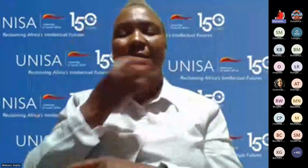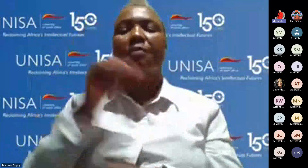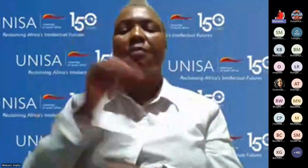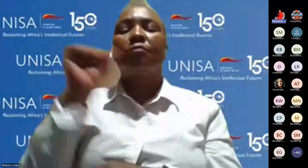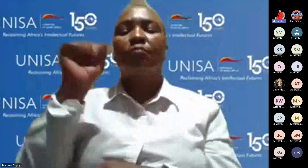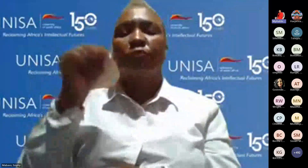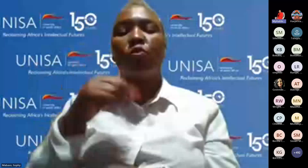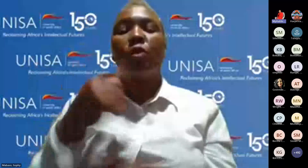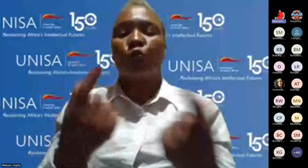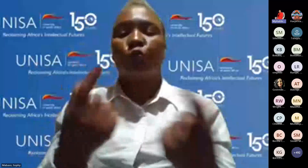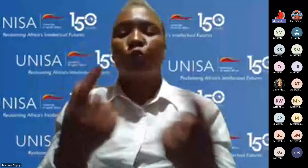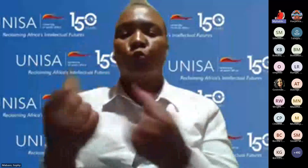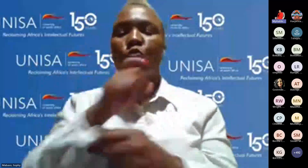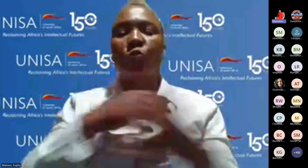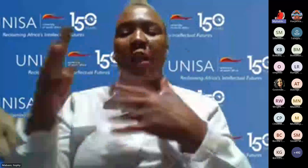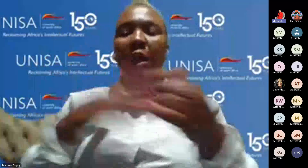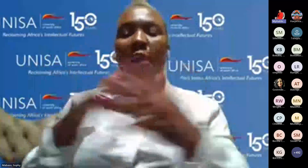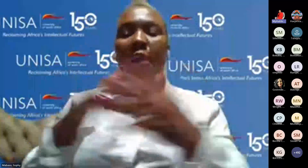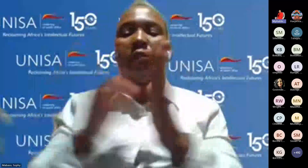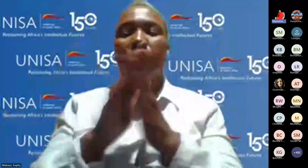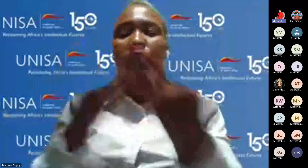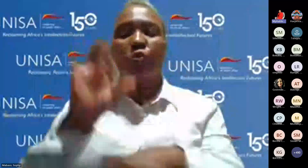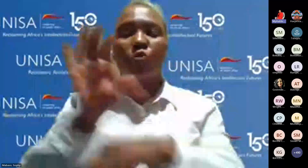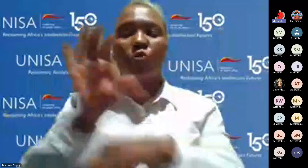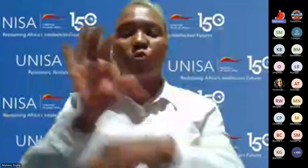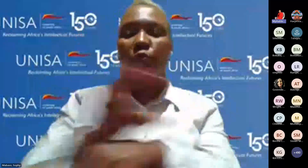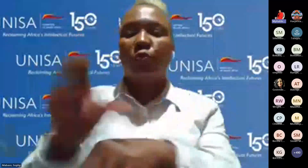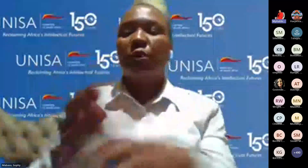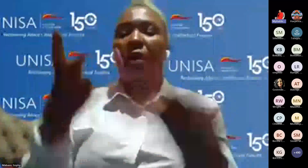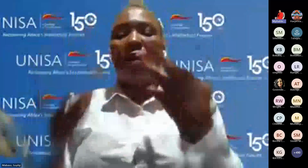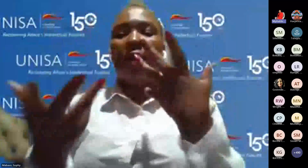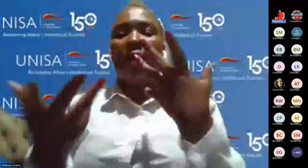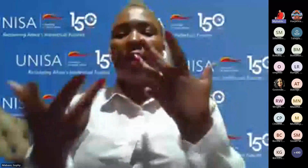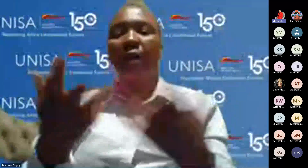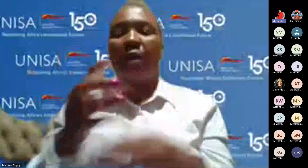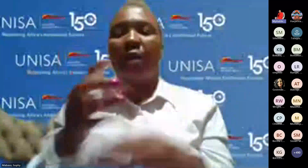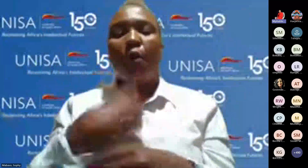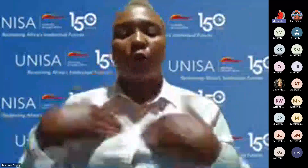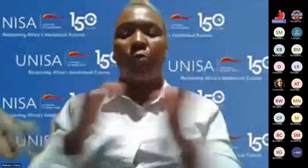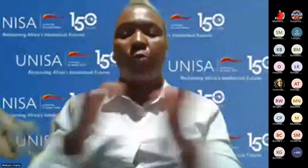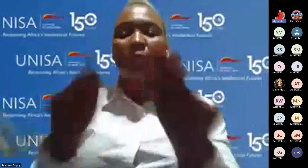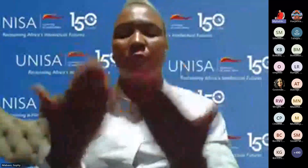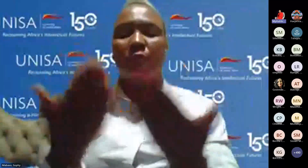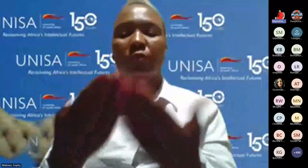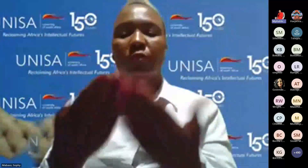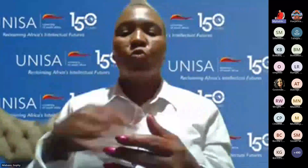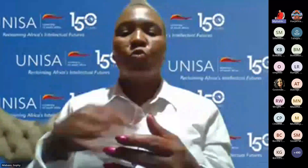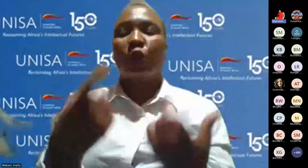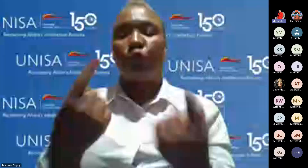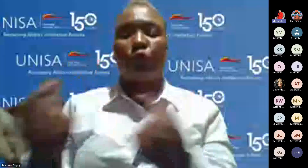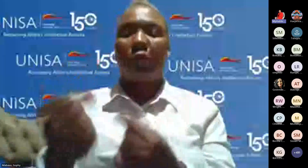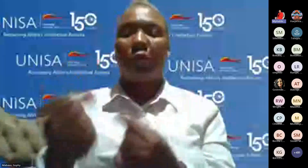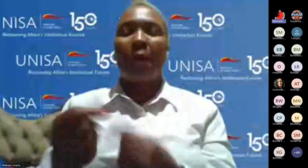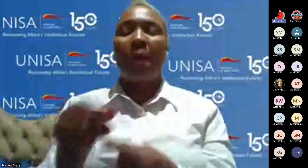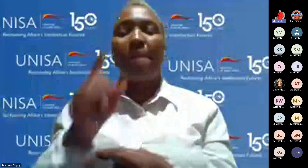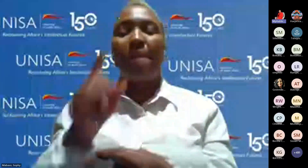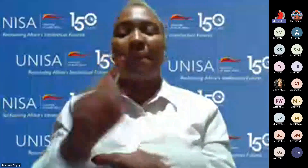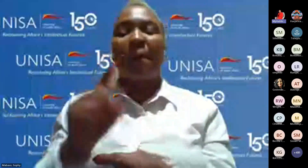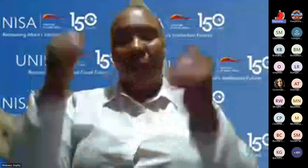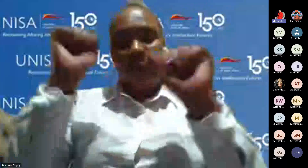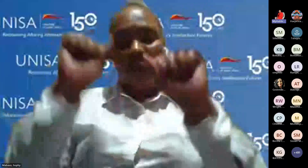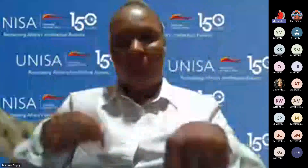material on your computer, and then because it's open book, go through them. If they allow that, it's fine.